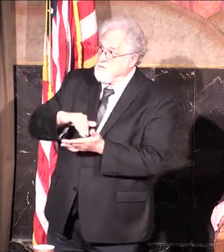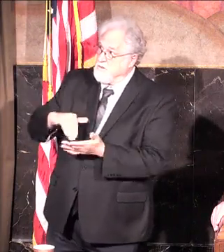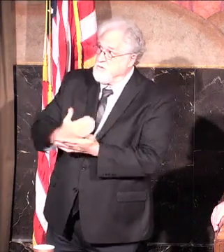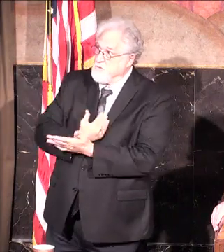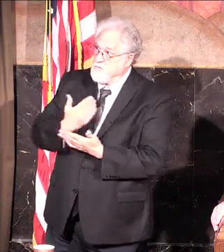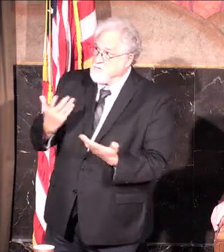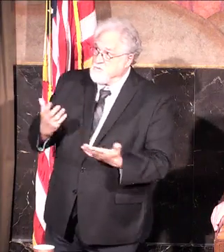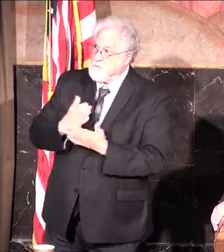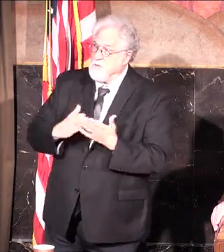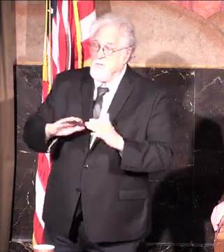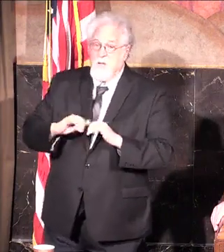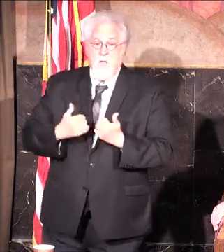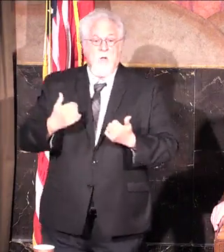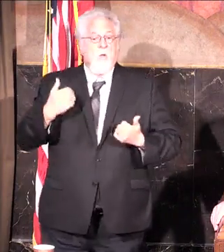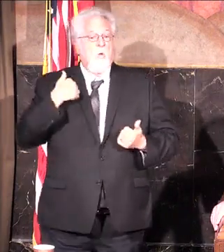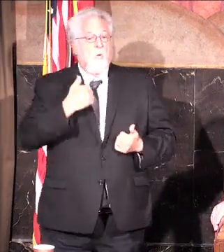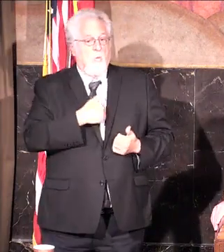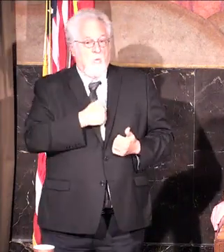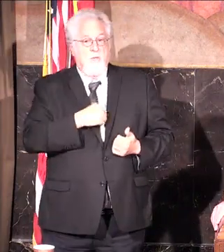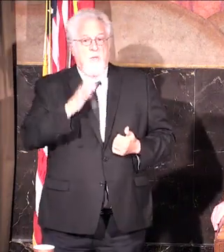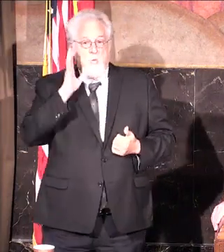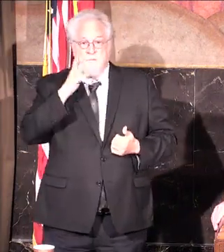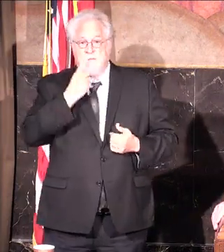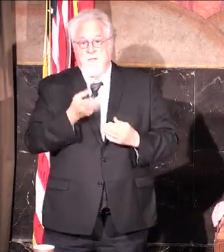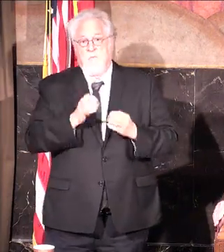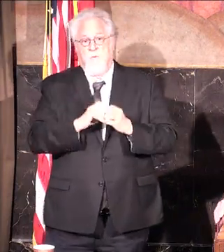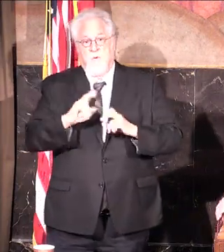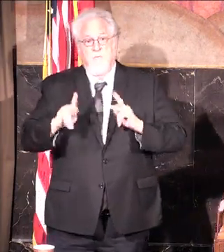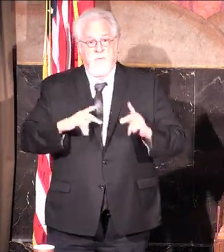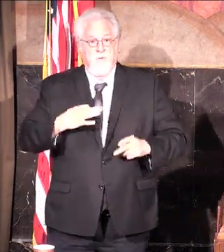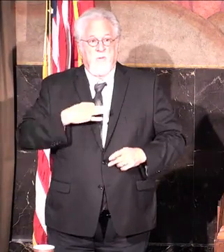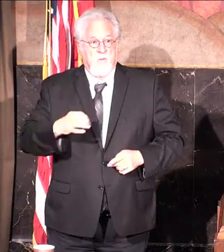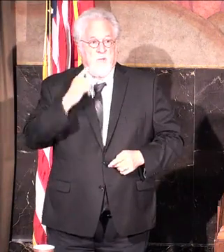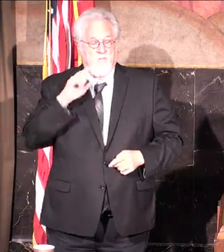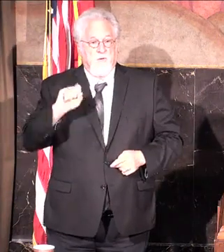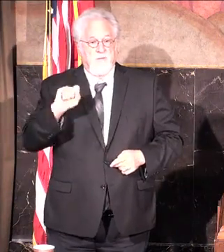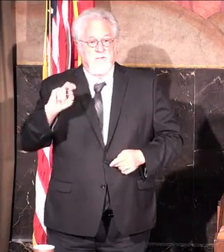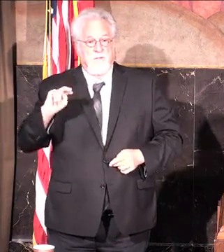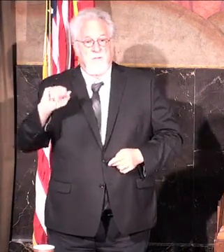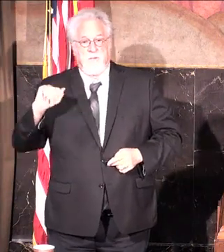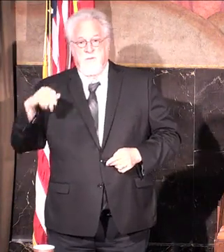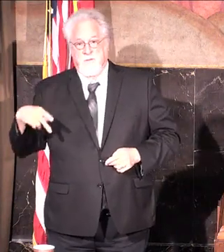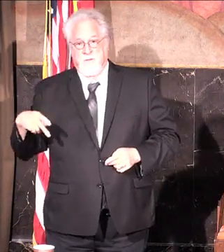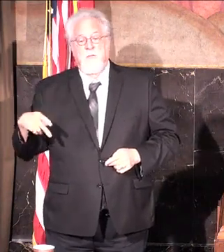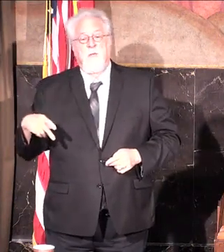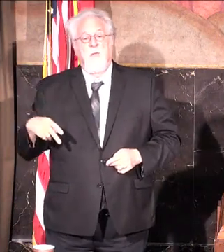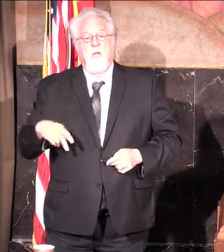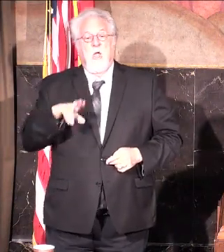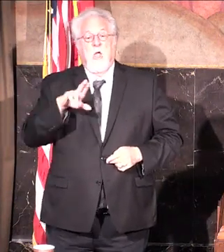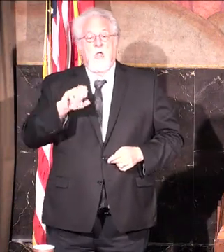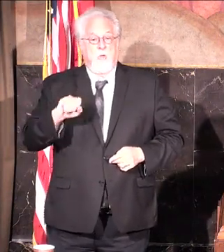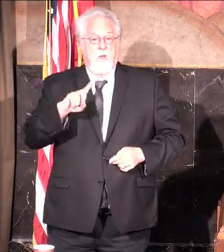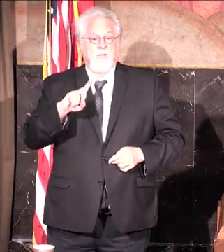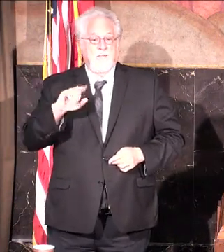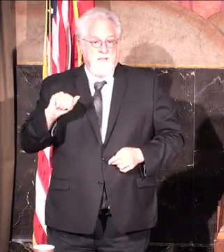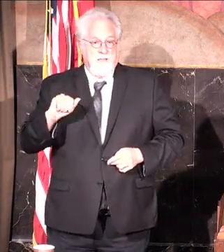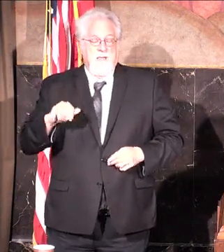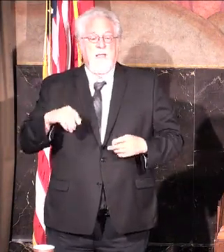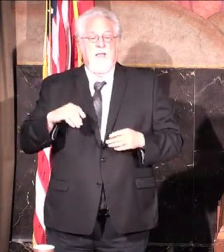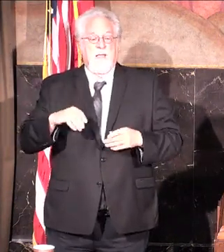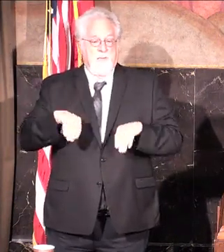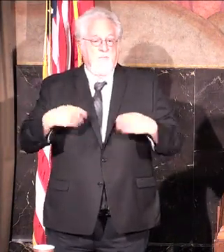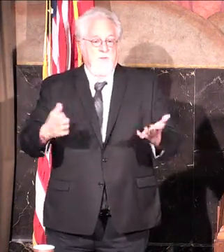level. And so we think we're going to see more individuals applying. The USDA has issued a number of